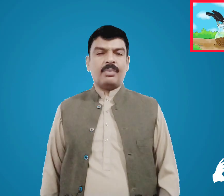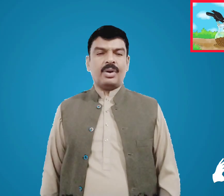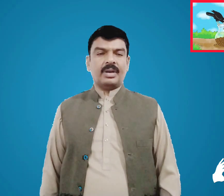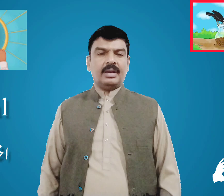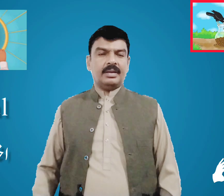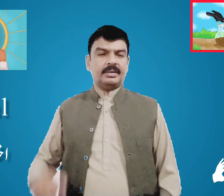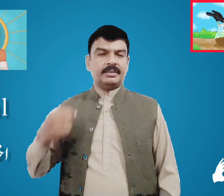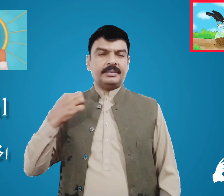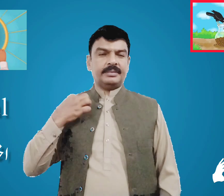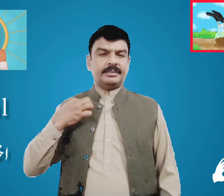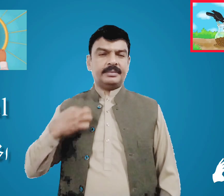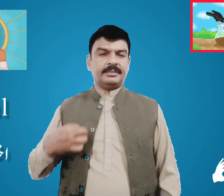moral